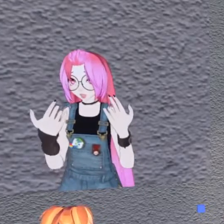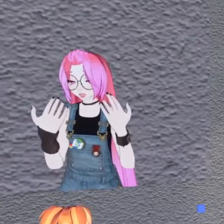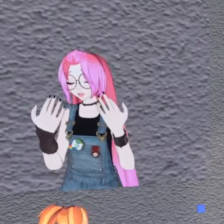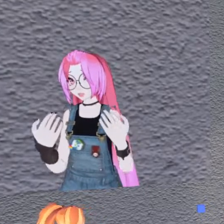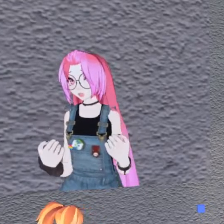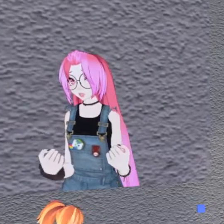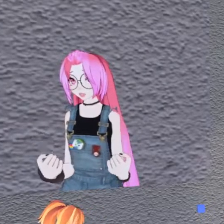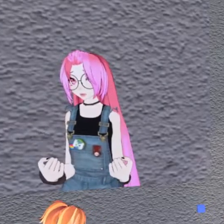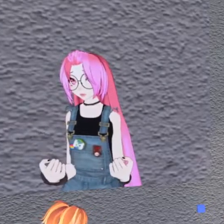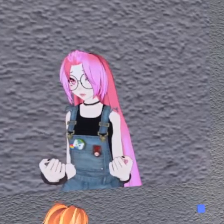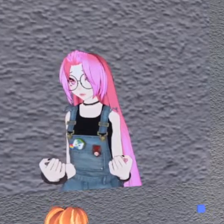This is wet.